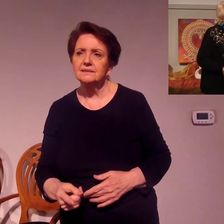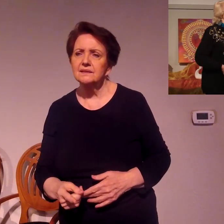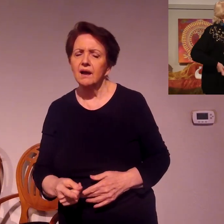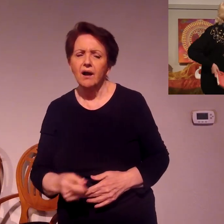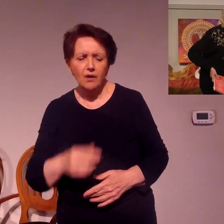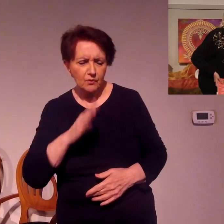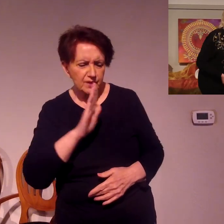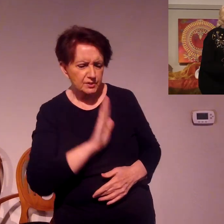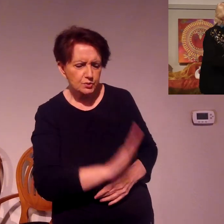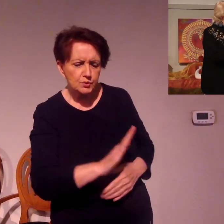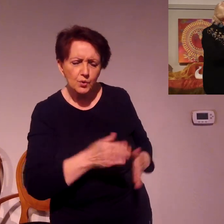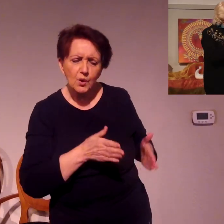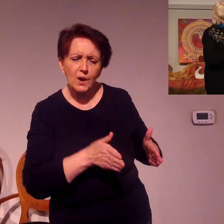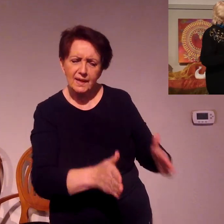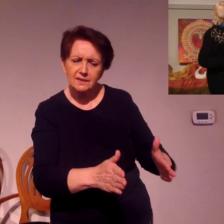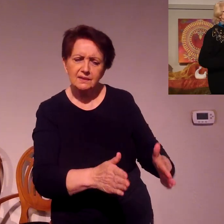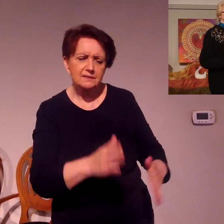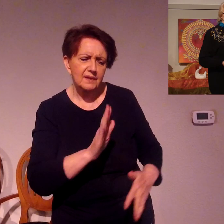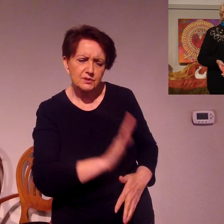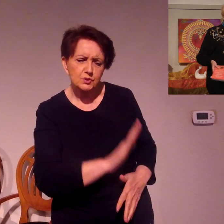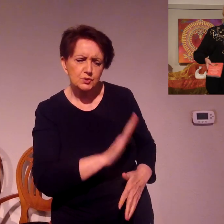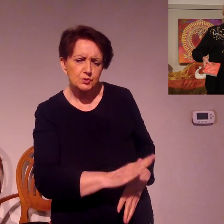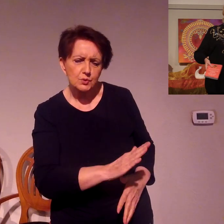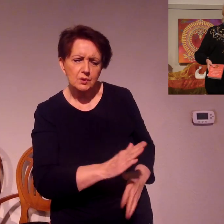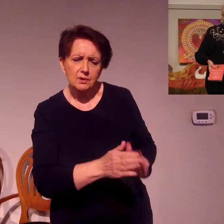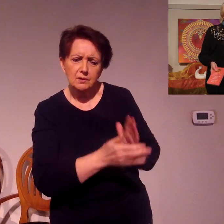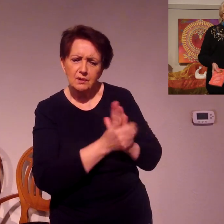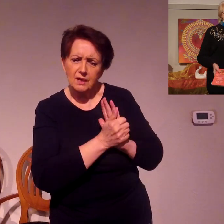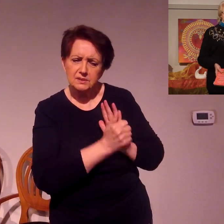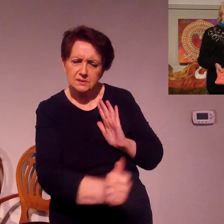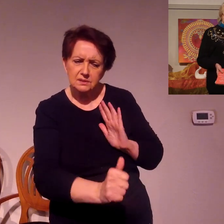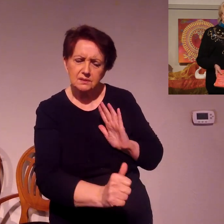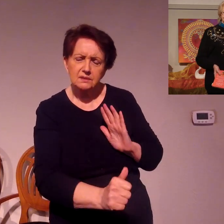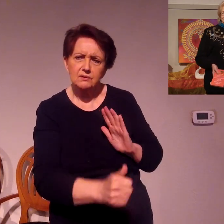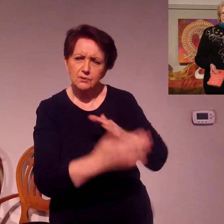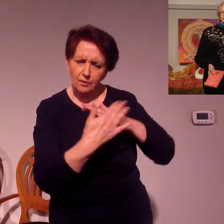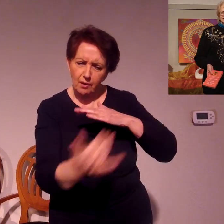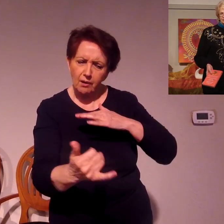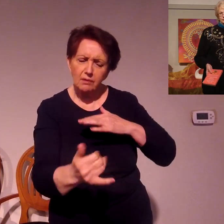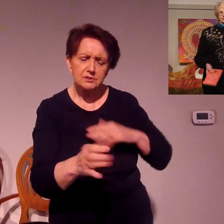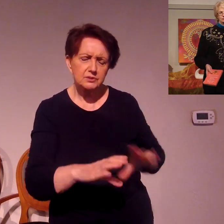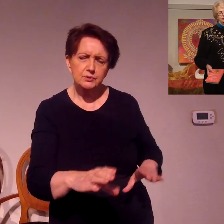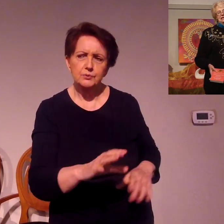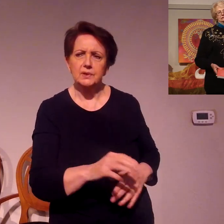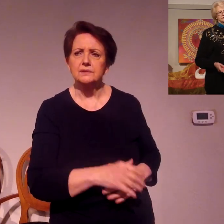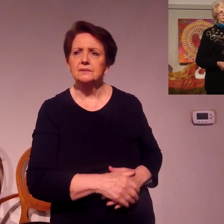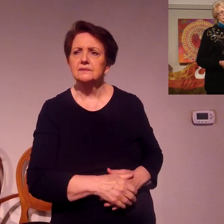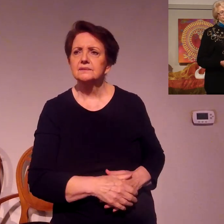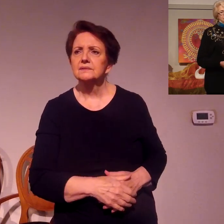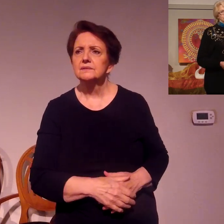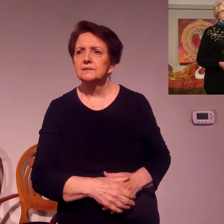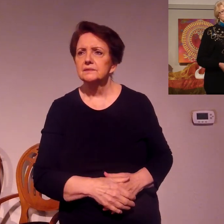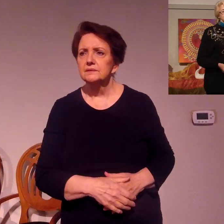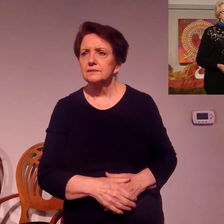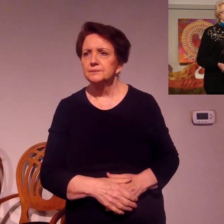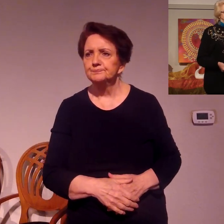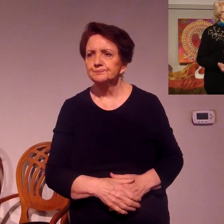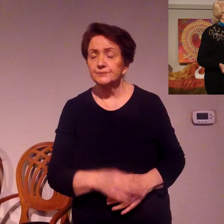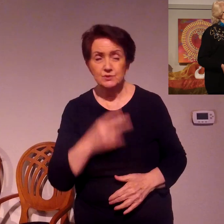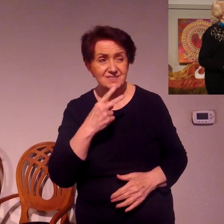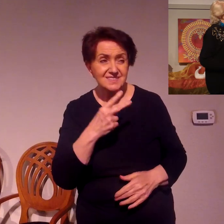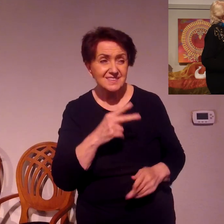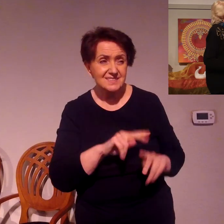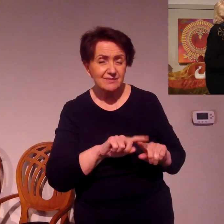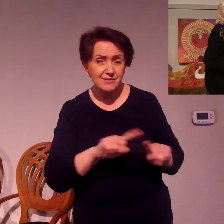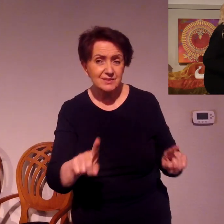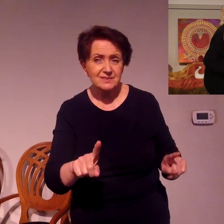lane. This is actually what you're called to do. Do you see the difference in those two things? To really be able to